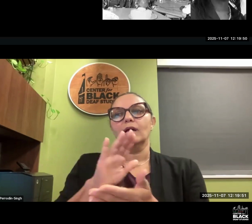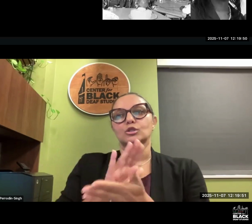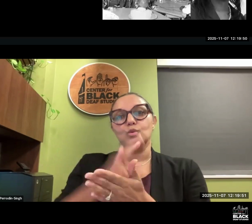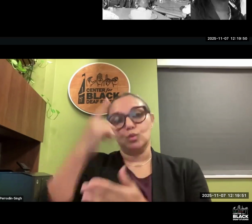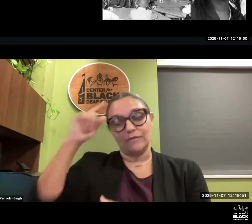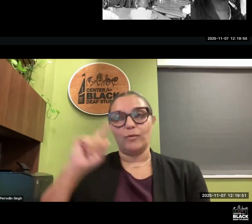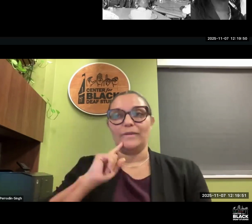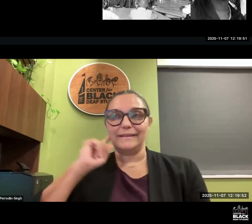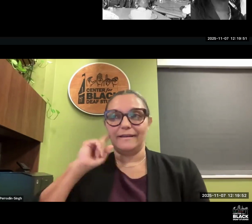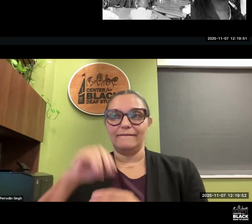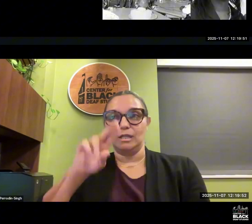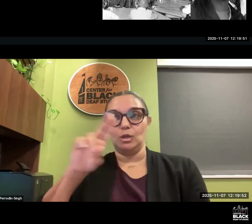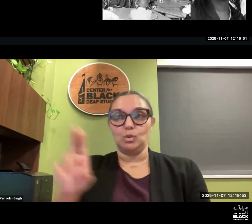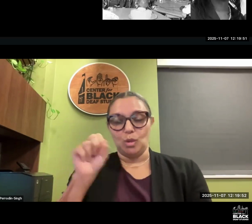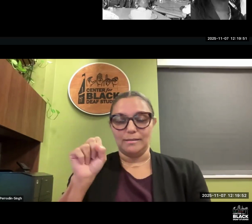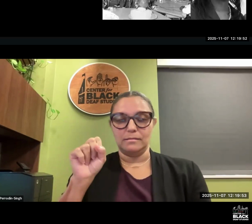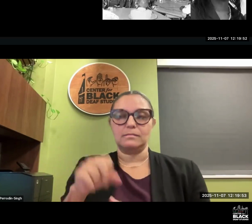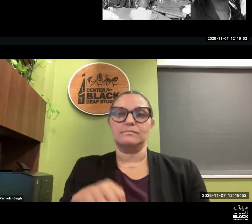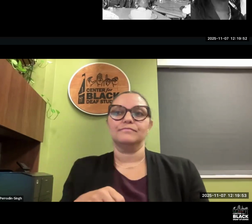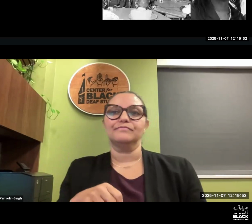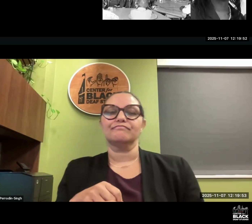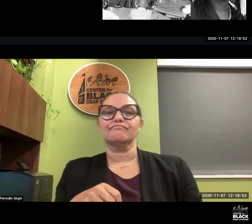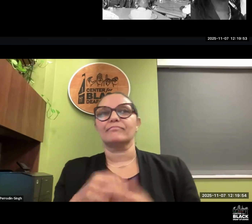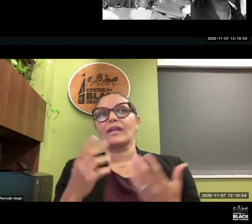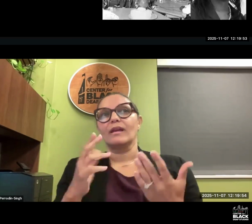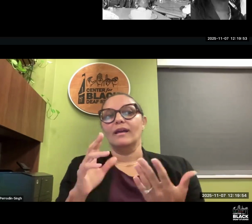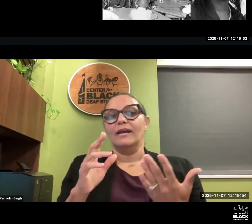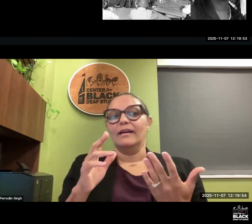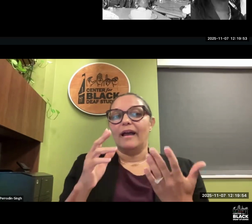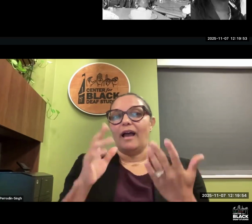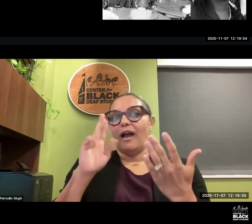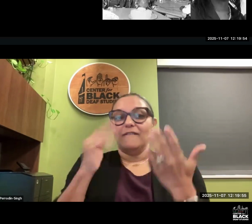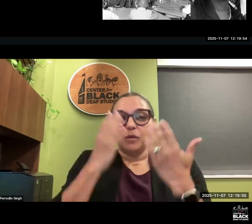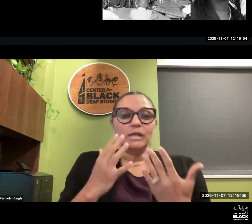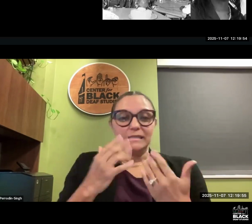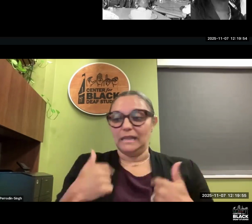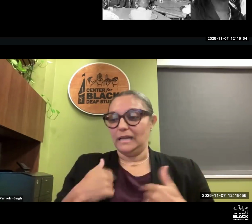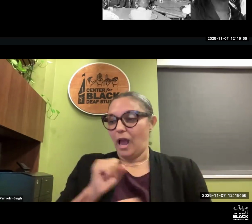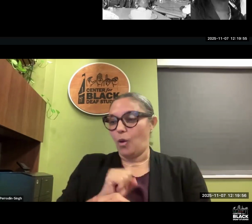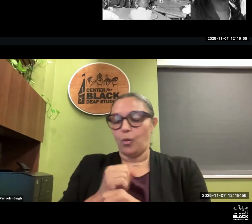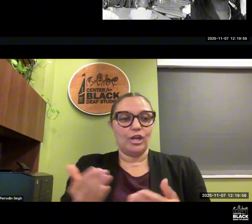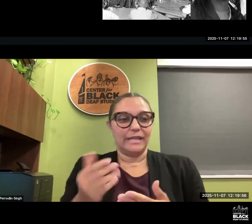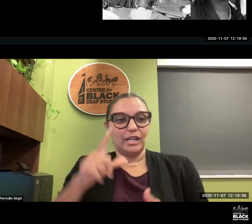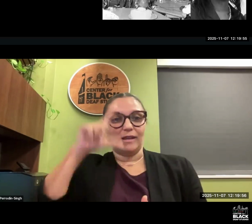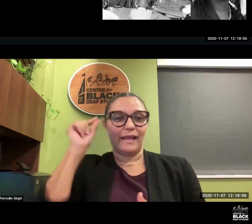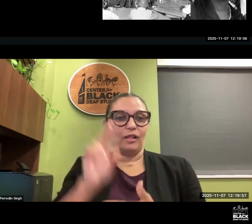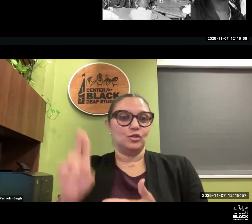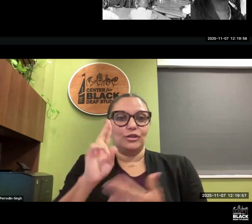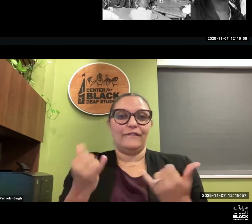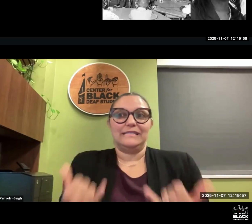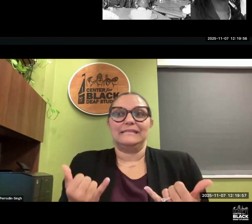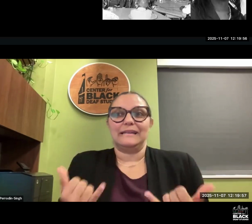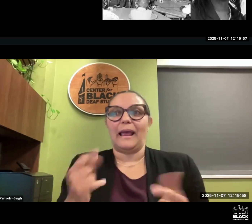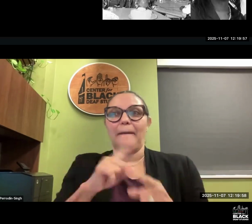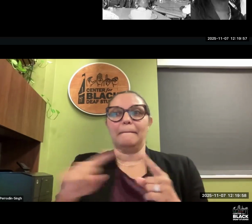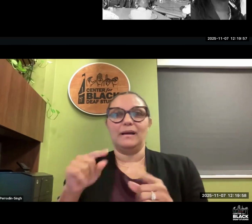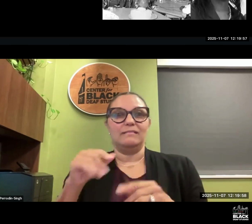There were 13 racially segregated schools for the deaf in the United States. And unfortunately, working here